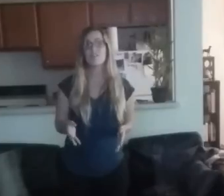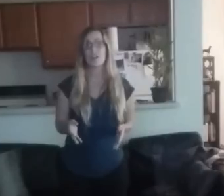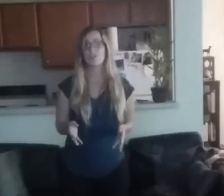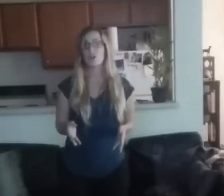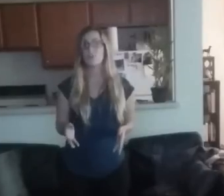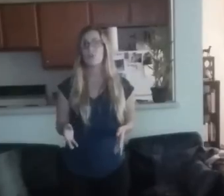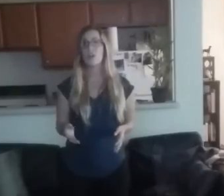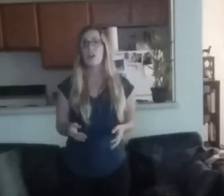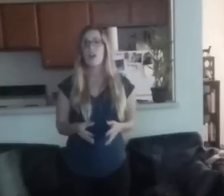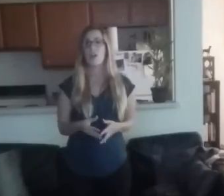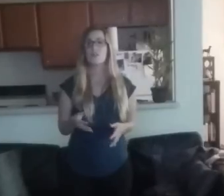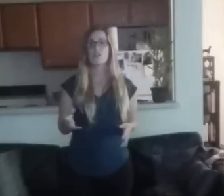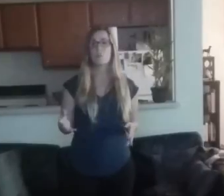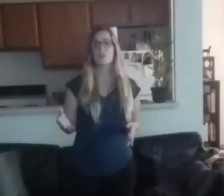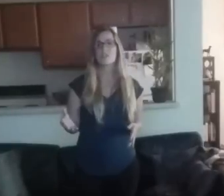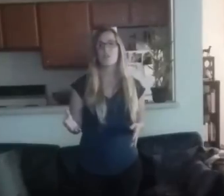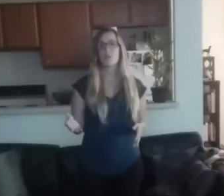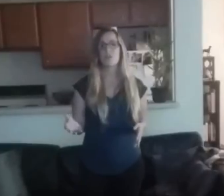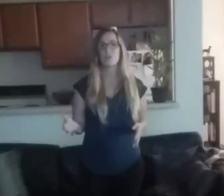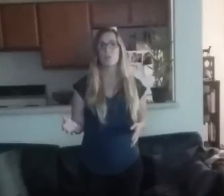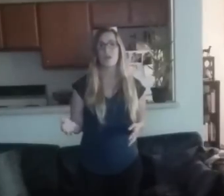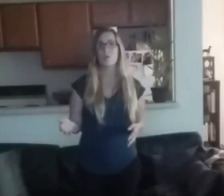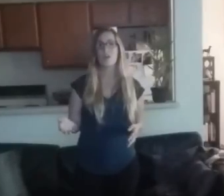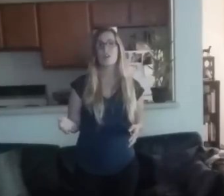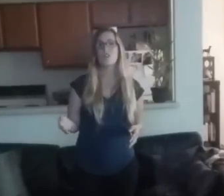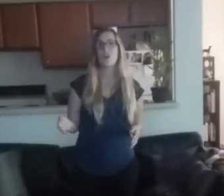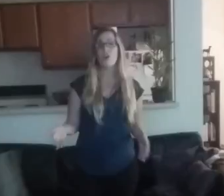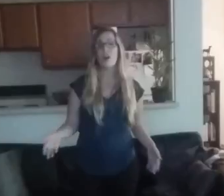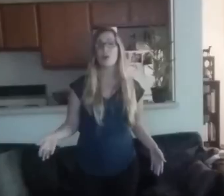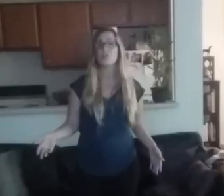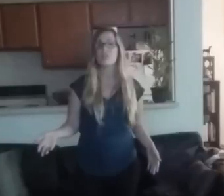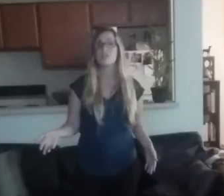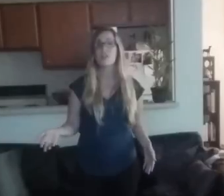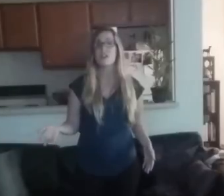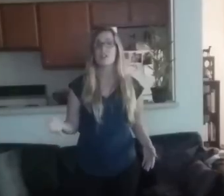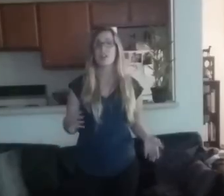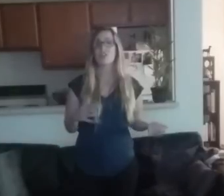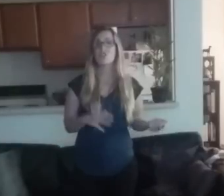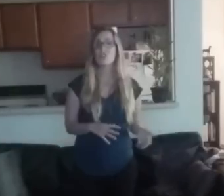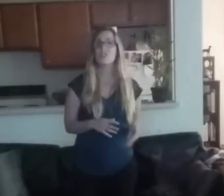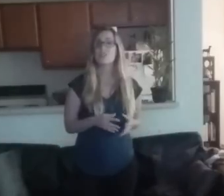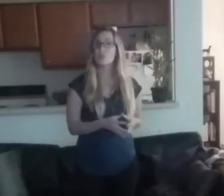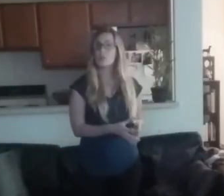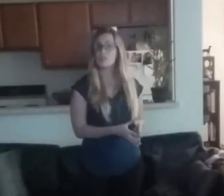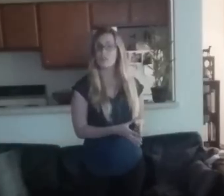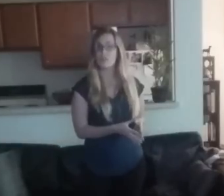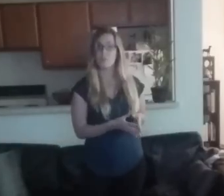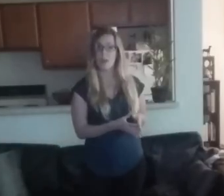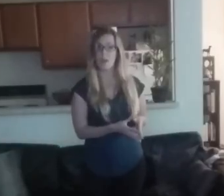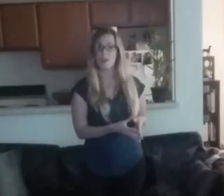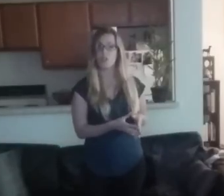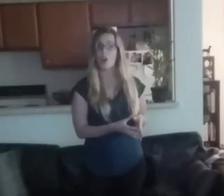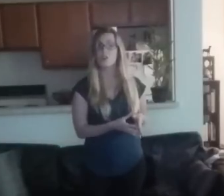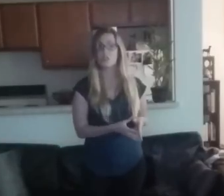fact harmful, and if someone is suffering from neck pain, there are options that can treat the source of the pain long